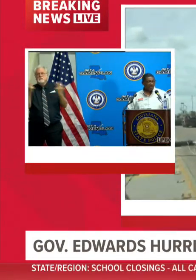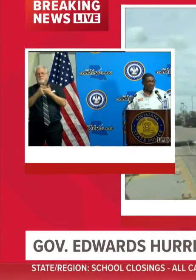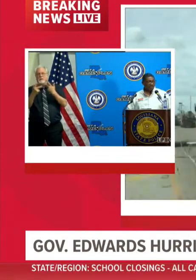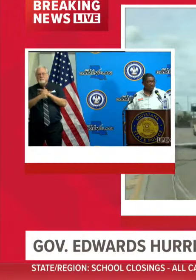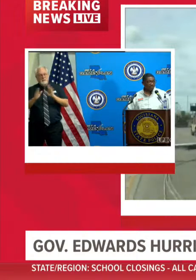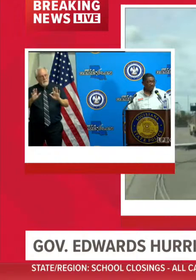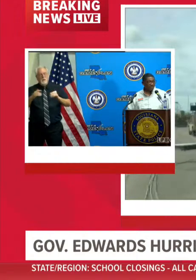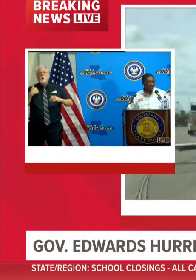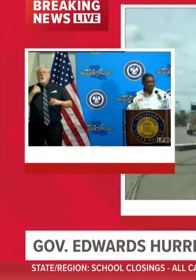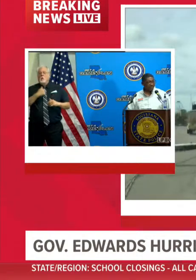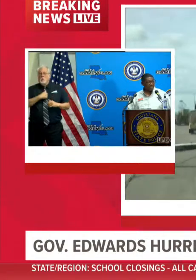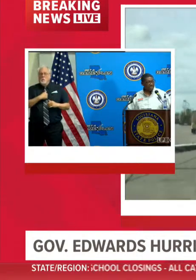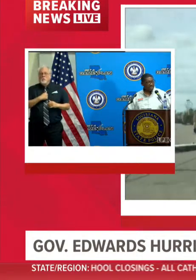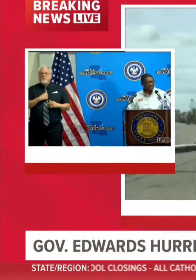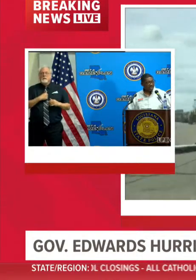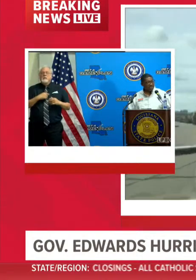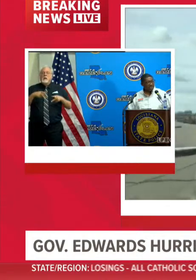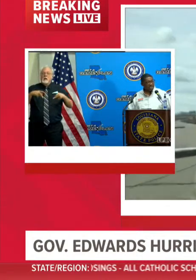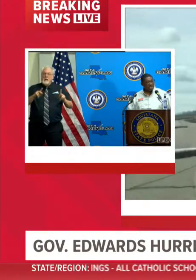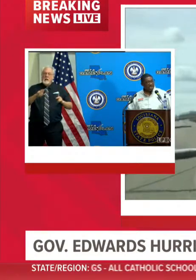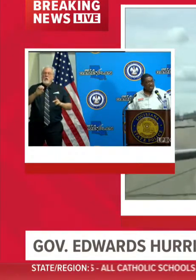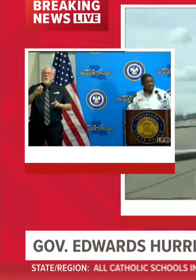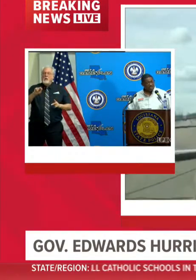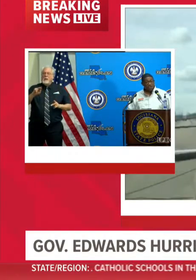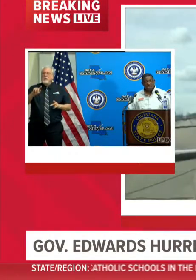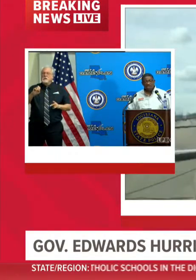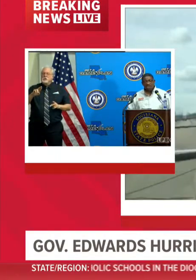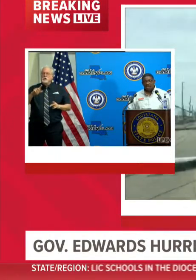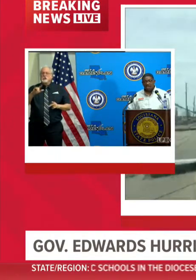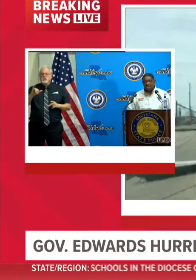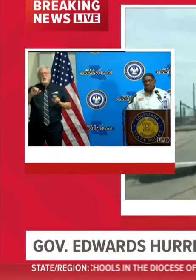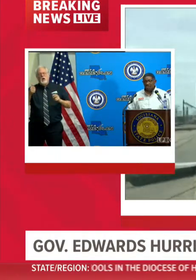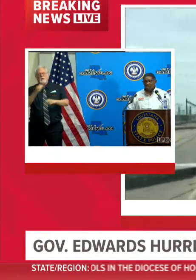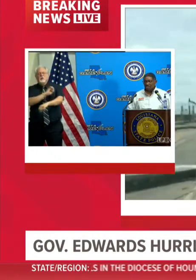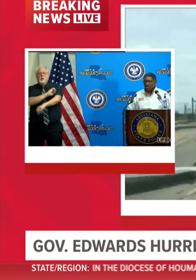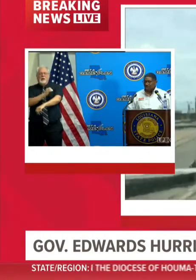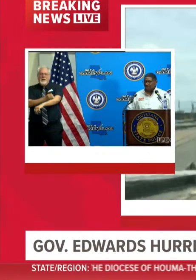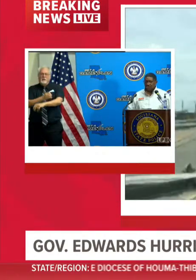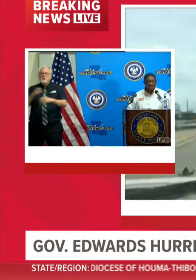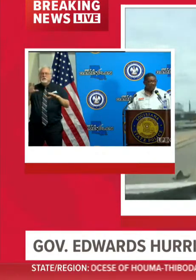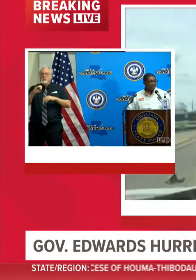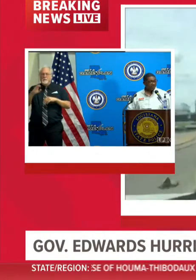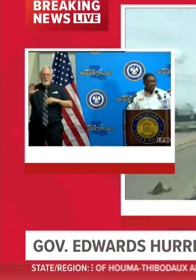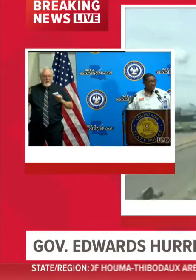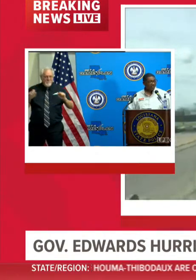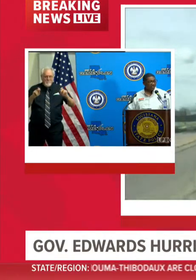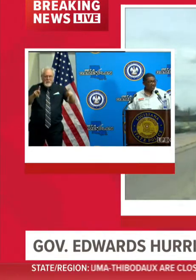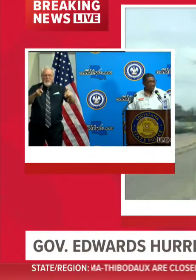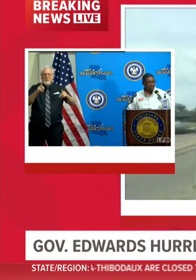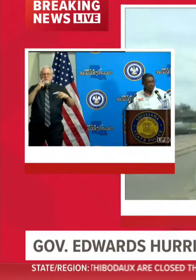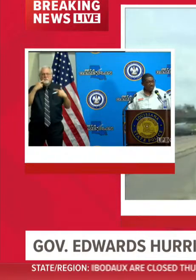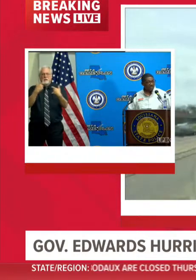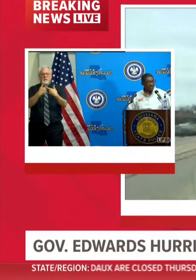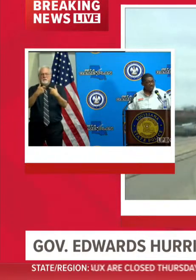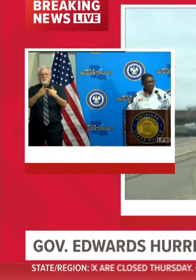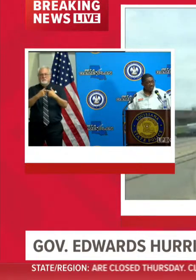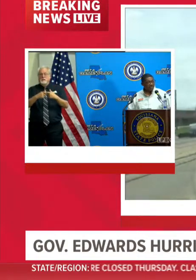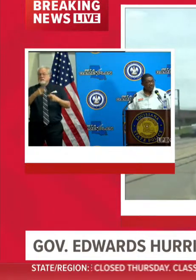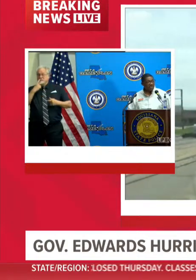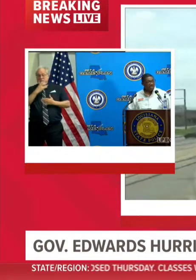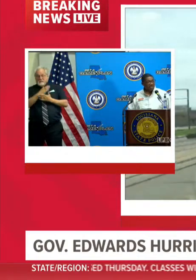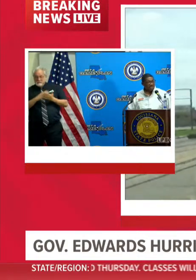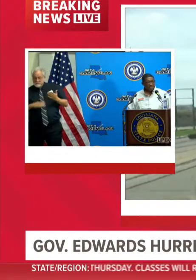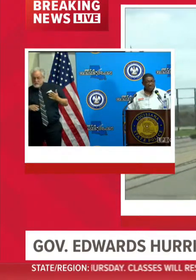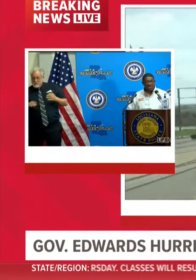make provisions for Entergy and other energy companies to get back and try and restore electricity. So just because you see